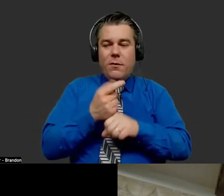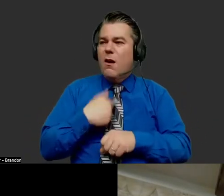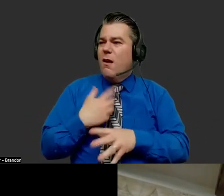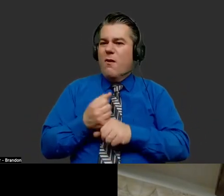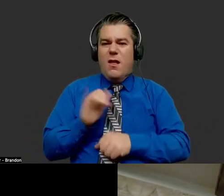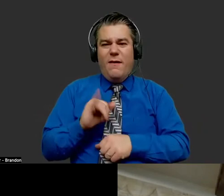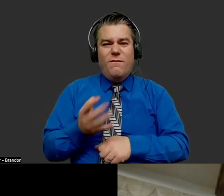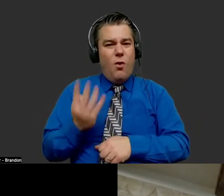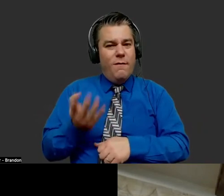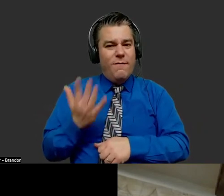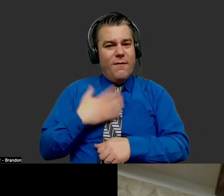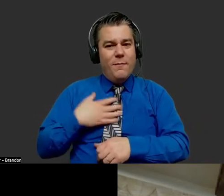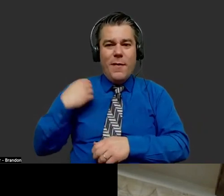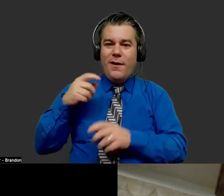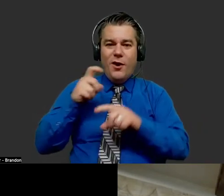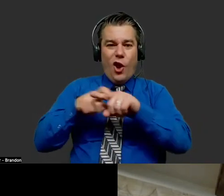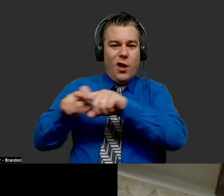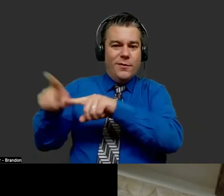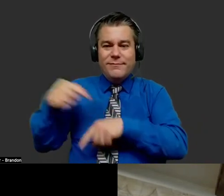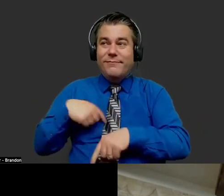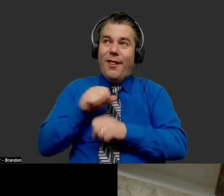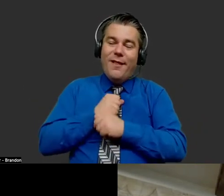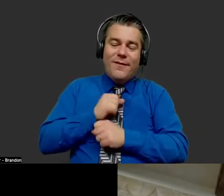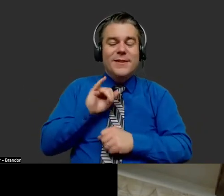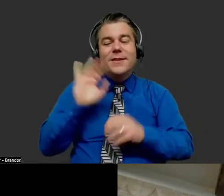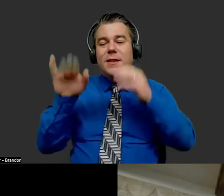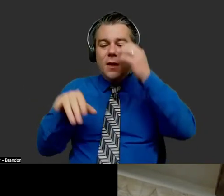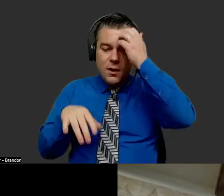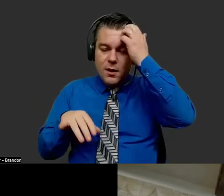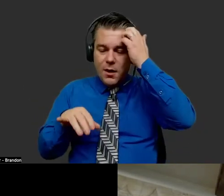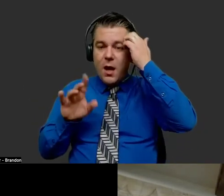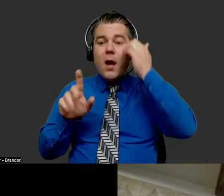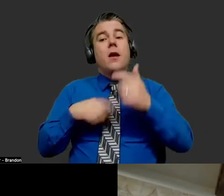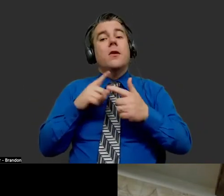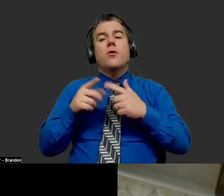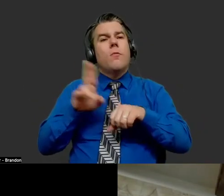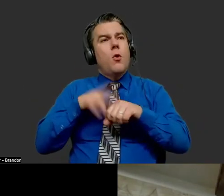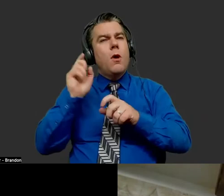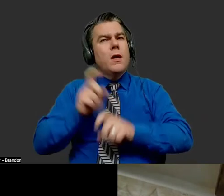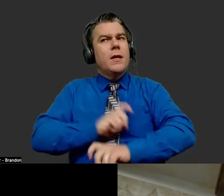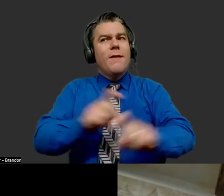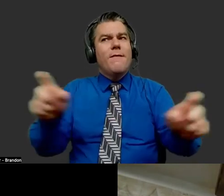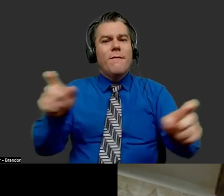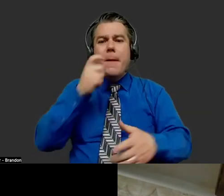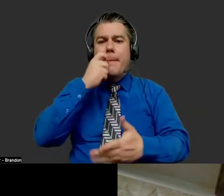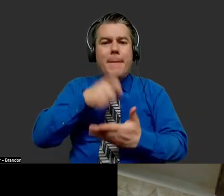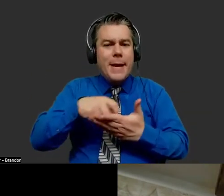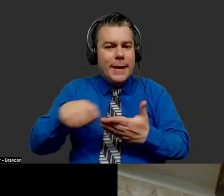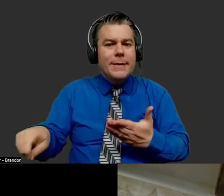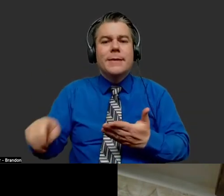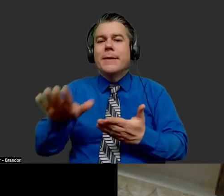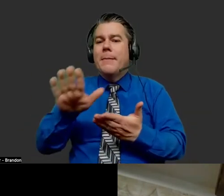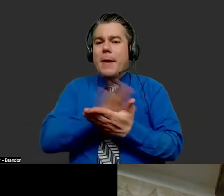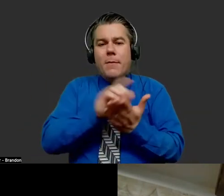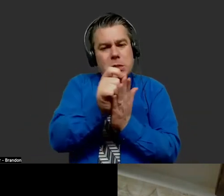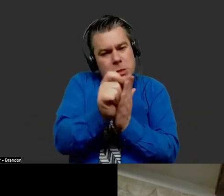my closet because I love them. But and then they usually give you pens and pads of paper, and